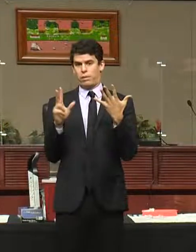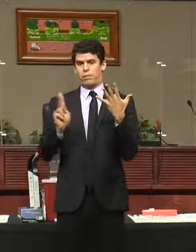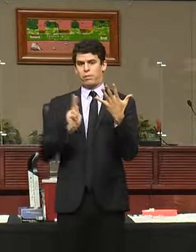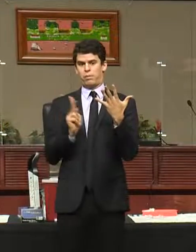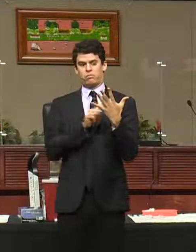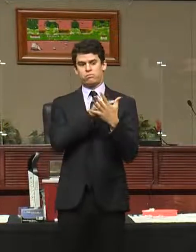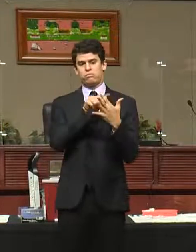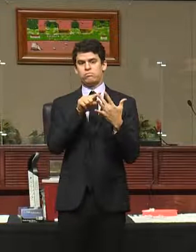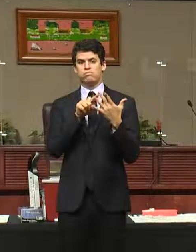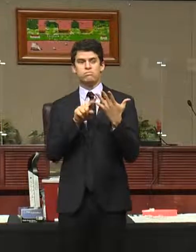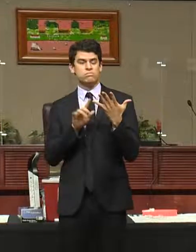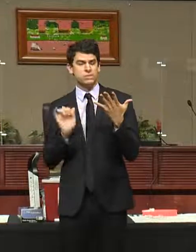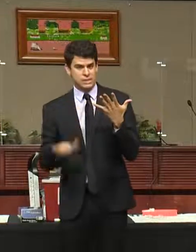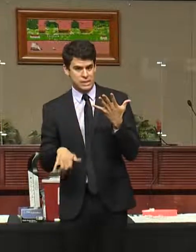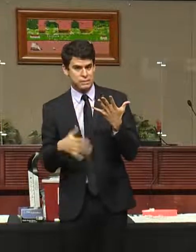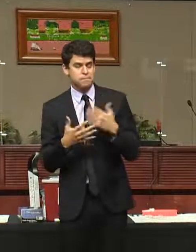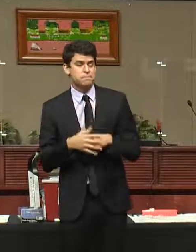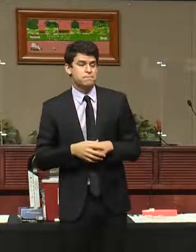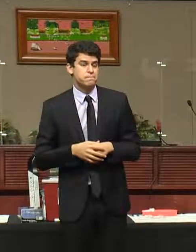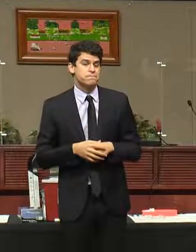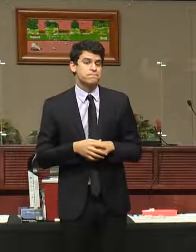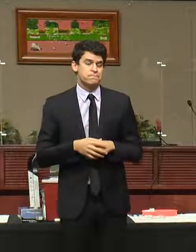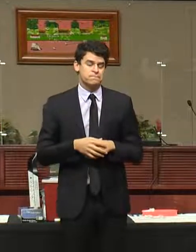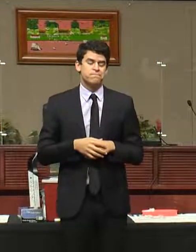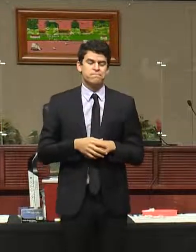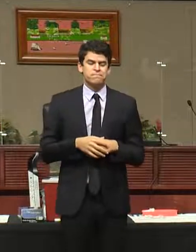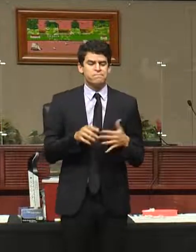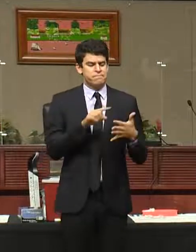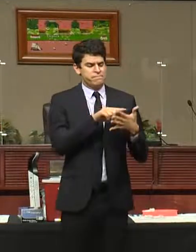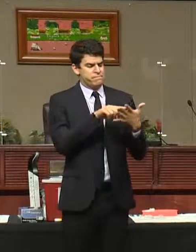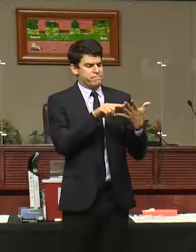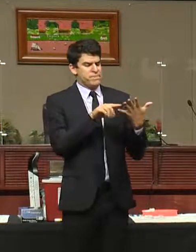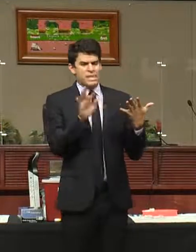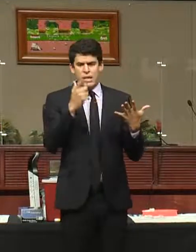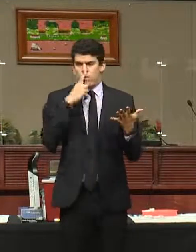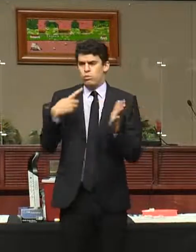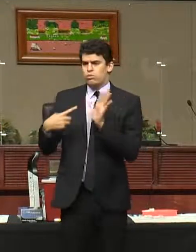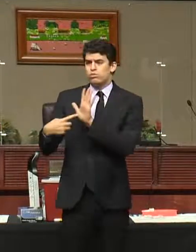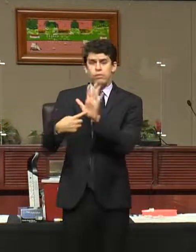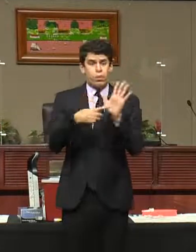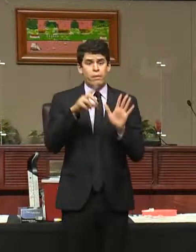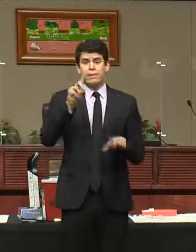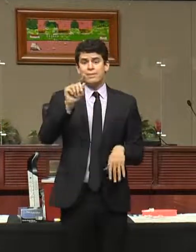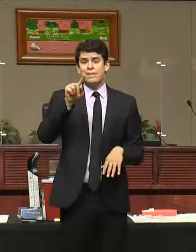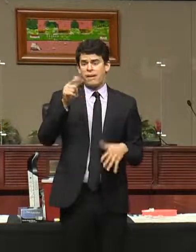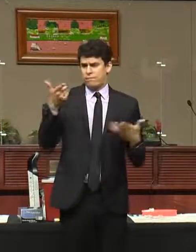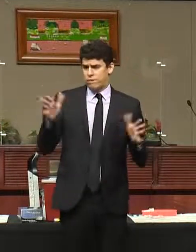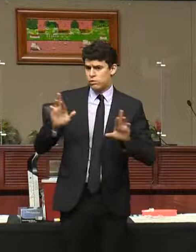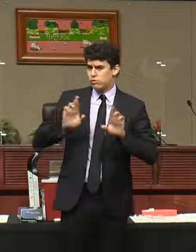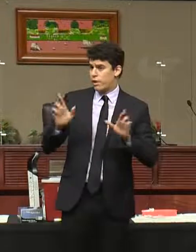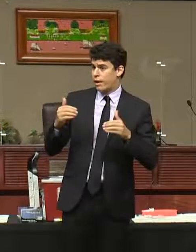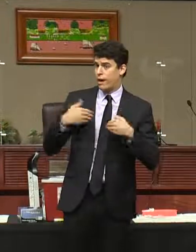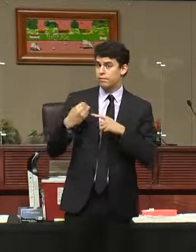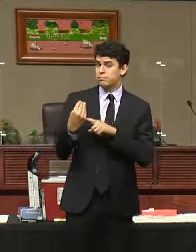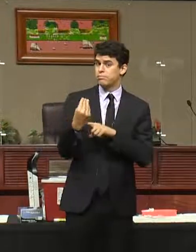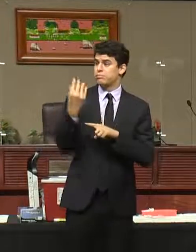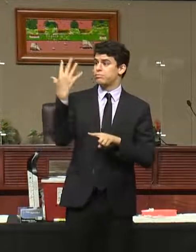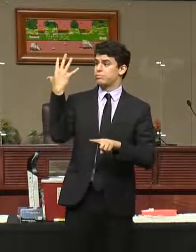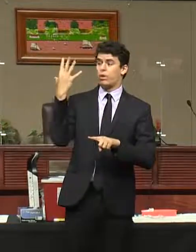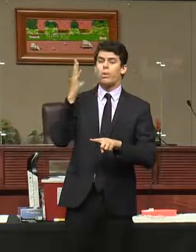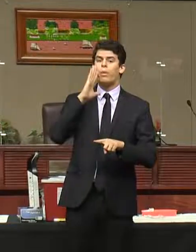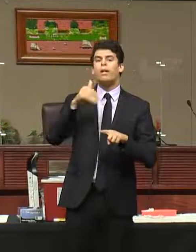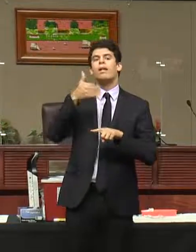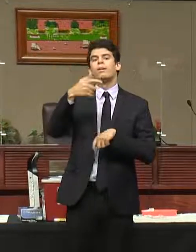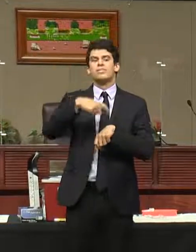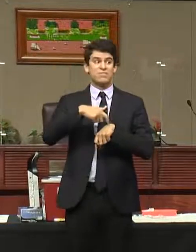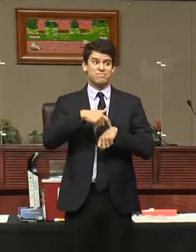new. The interesting thing about the number of cases, and I will show this data, I have it here, we will project it next time. I